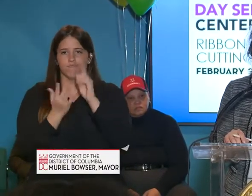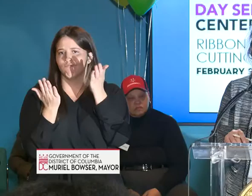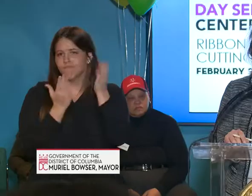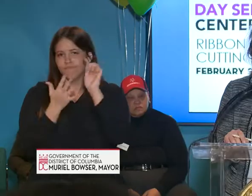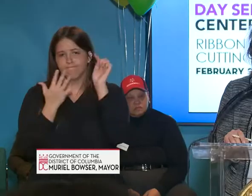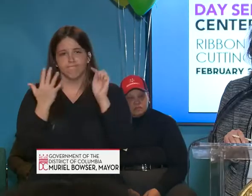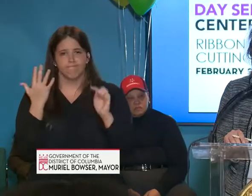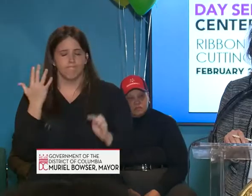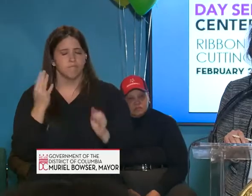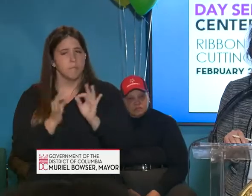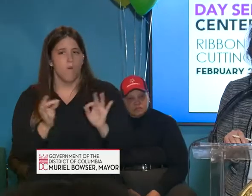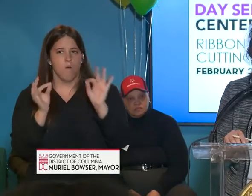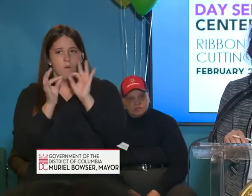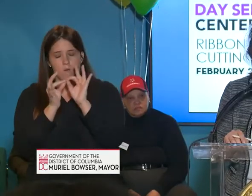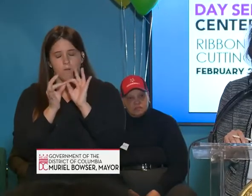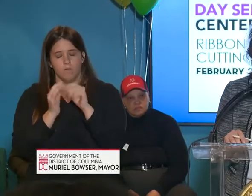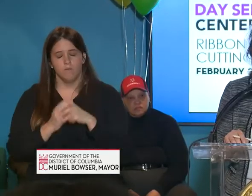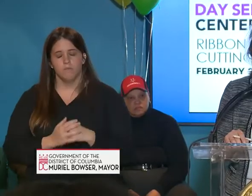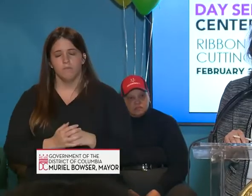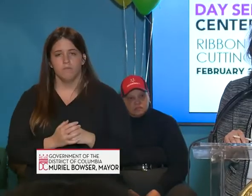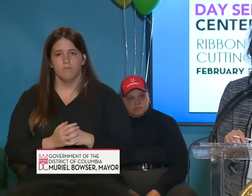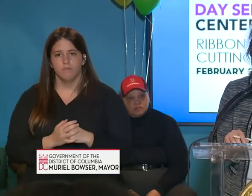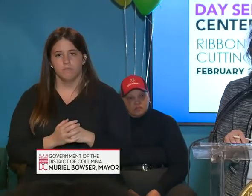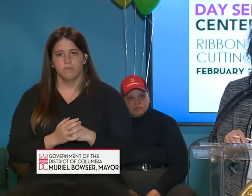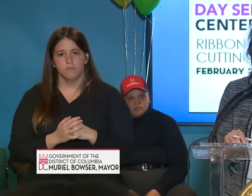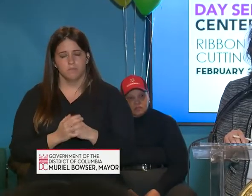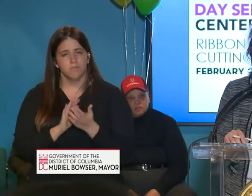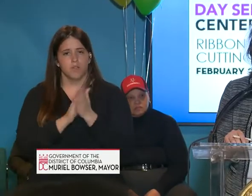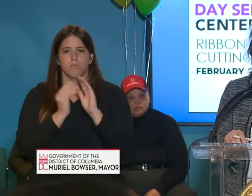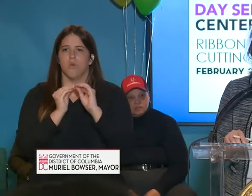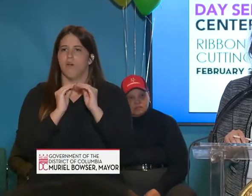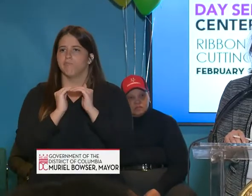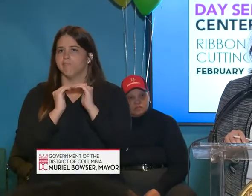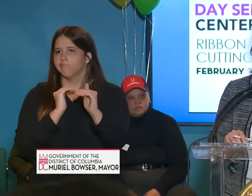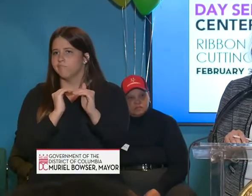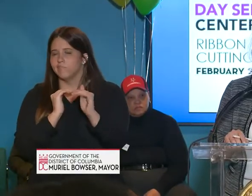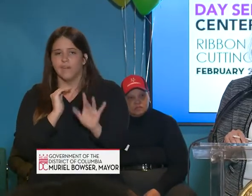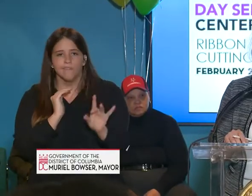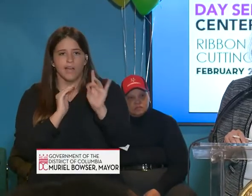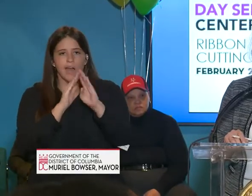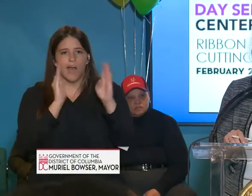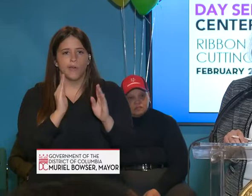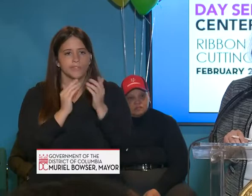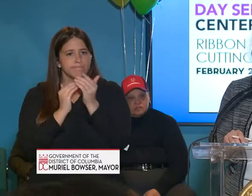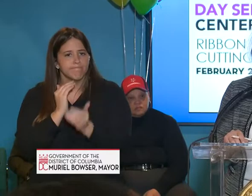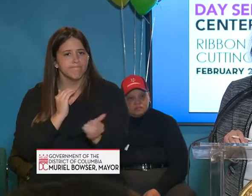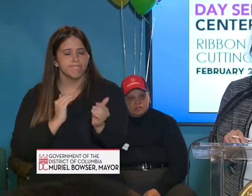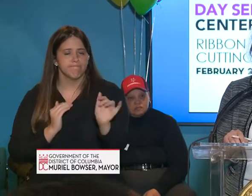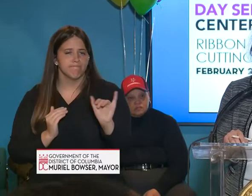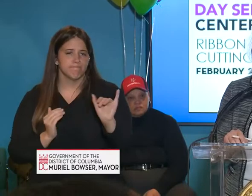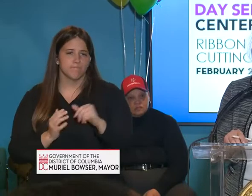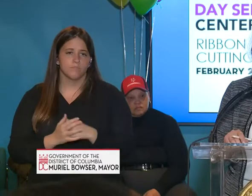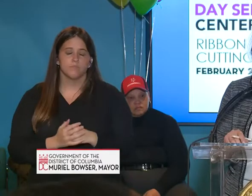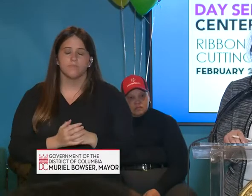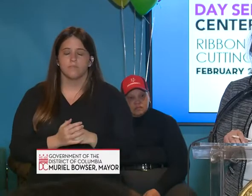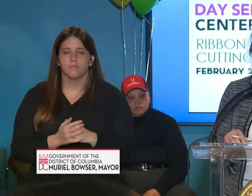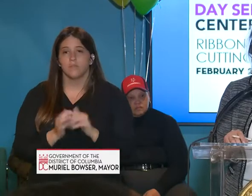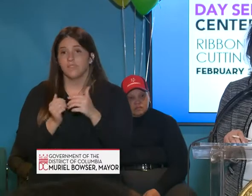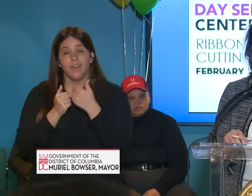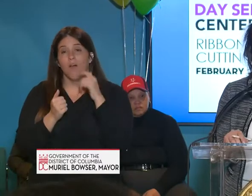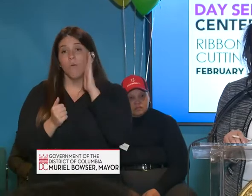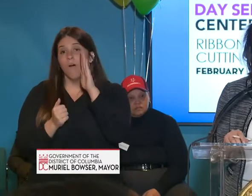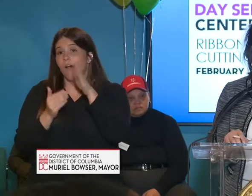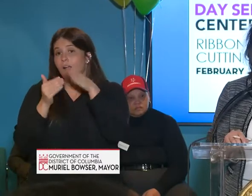which is critical to helping them stabilize and find housing. And we know that the way that we are going to end